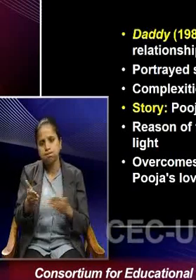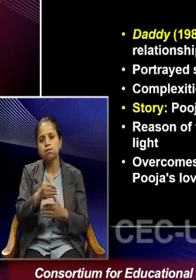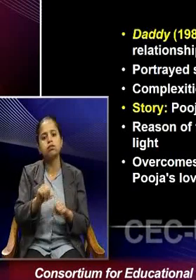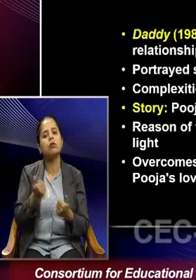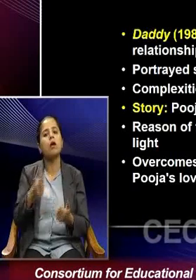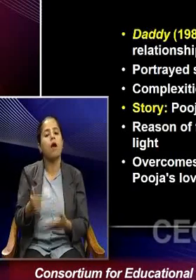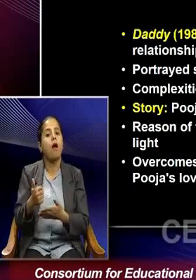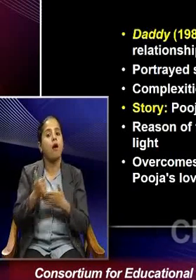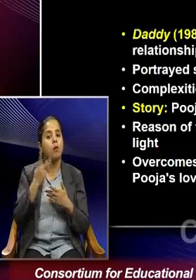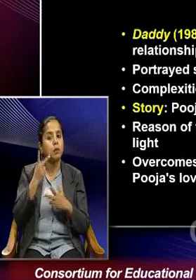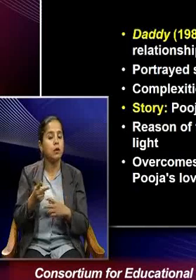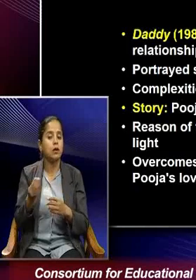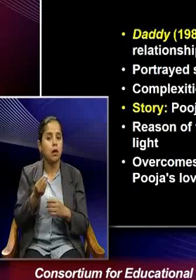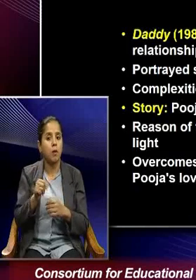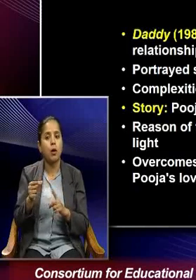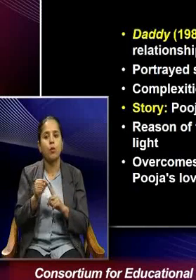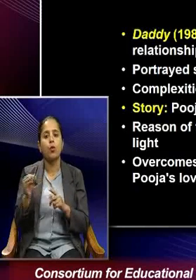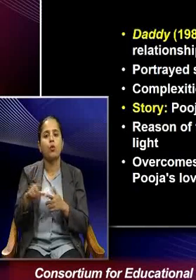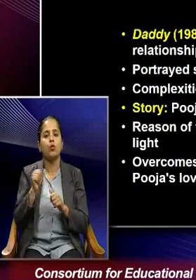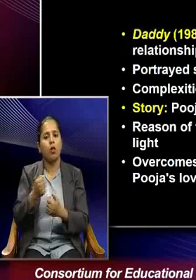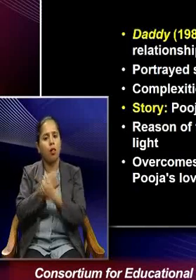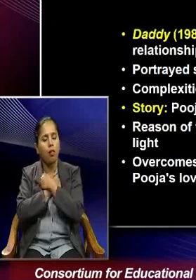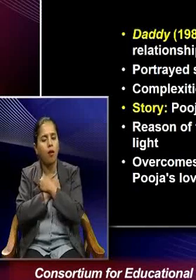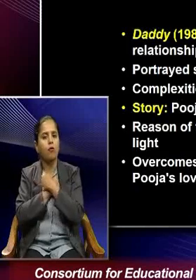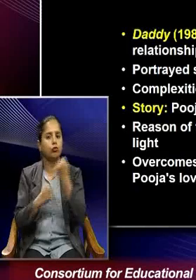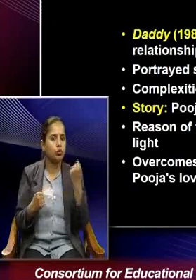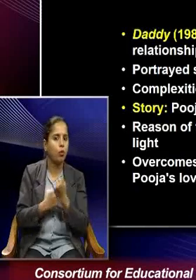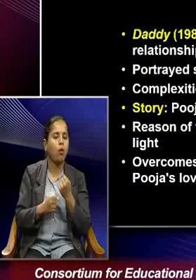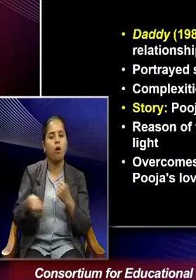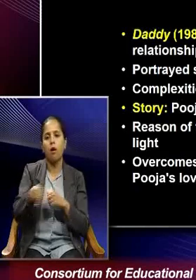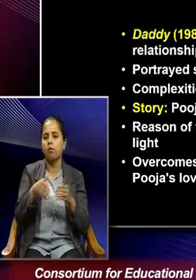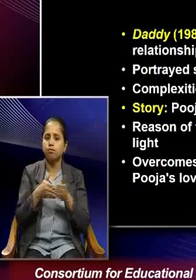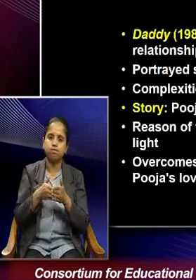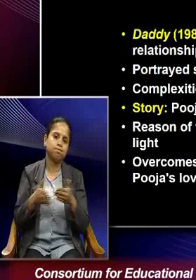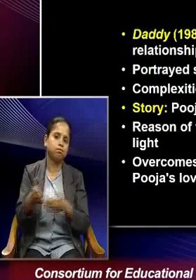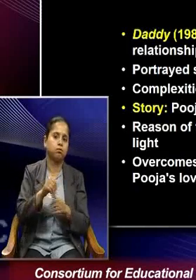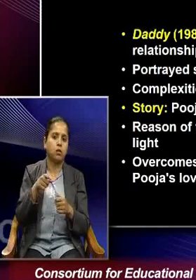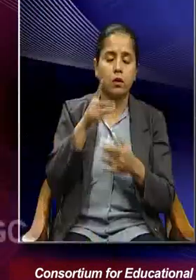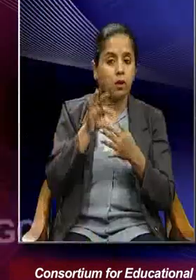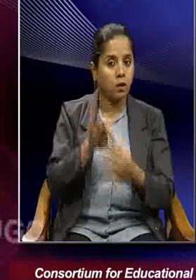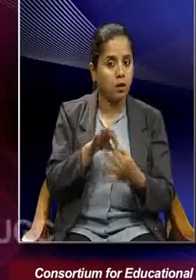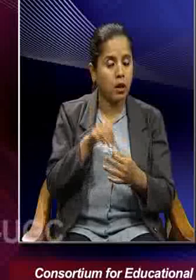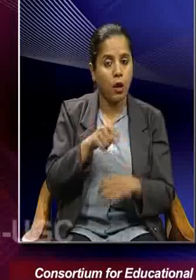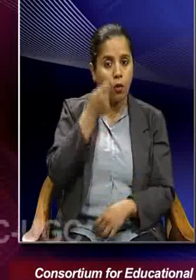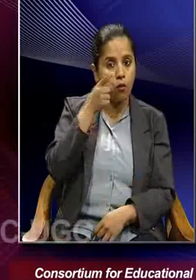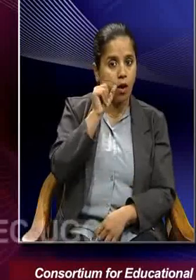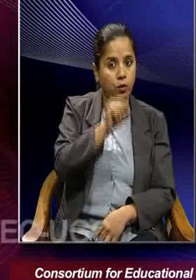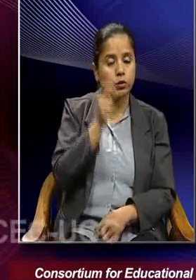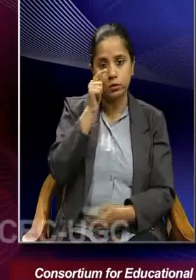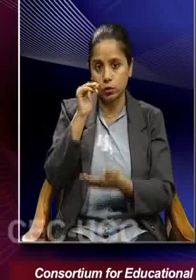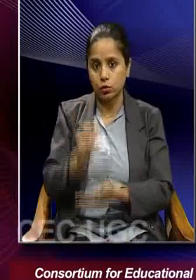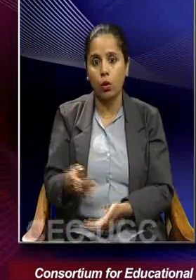help of the kind of Pooja's love and her support. So this kind of a relationship between the father and the